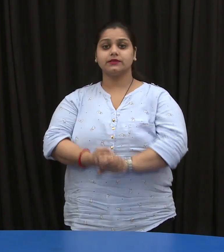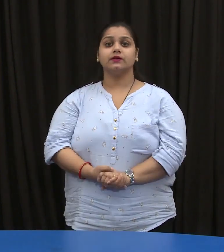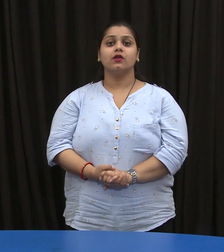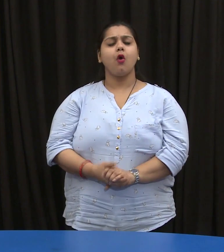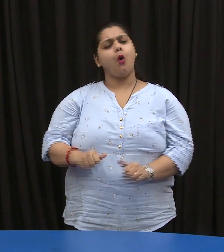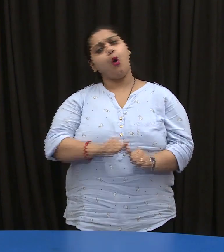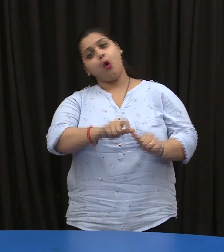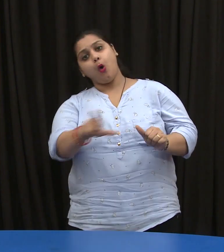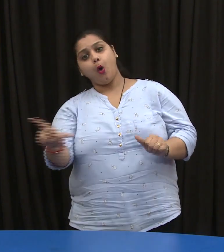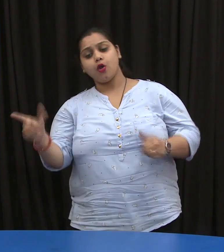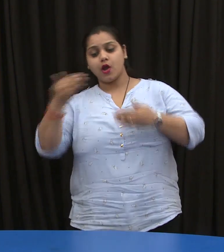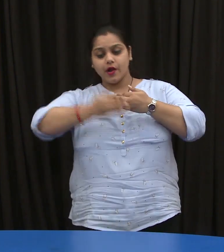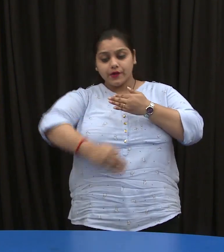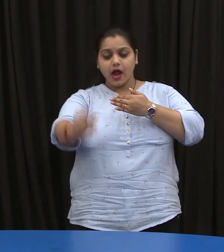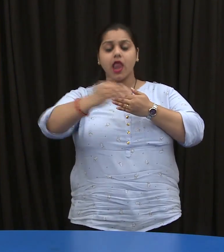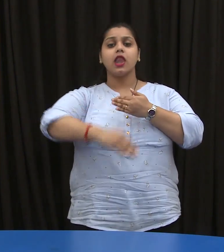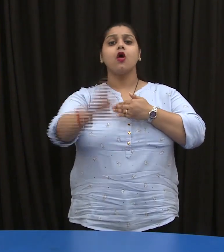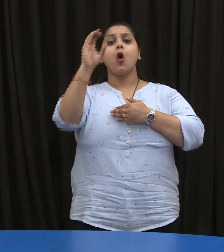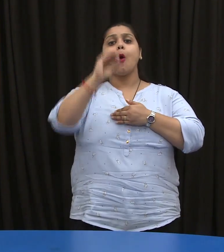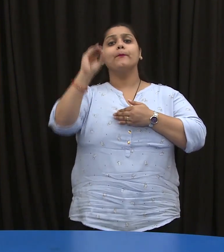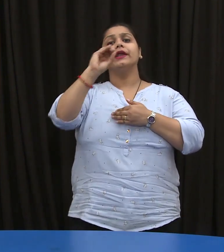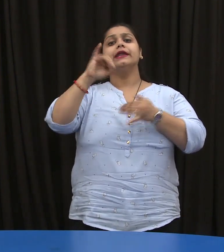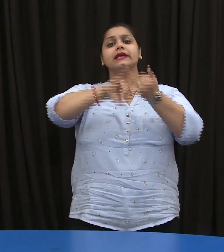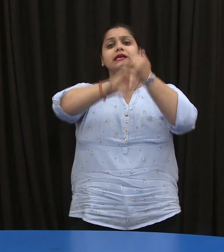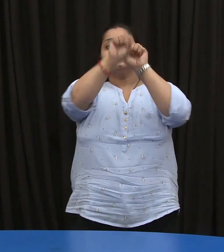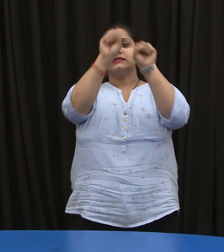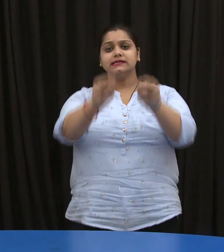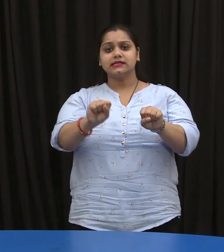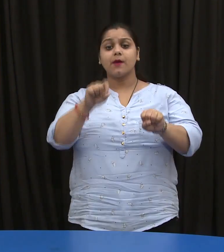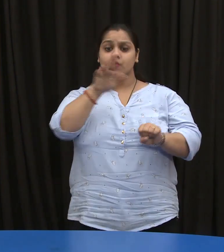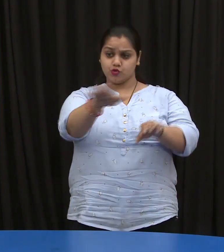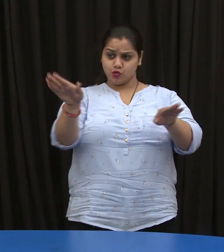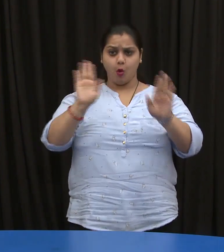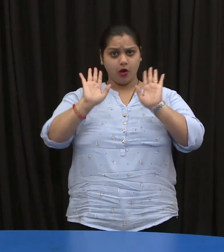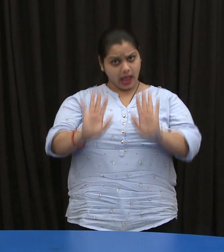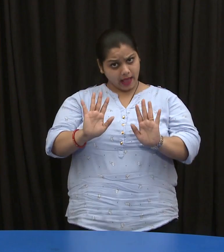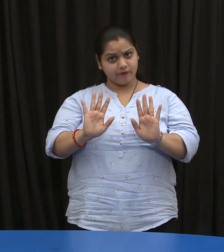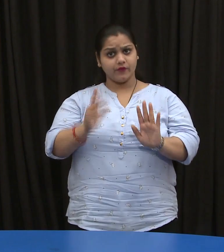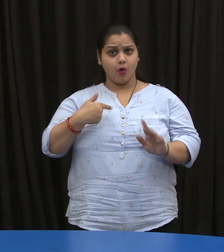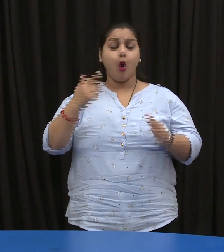All run operating systems that you have probably heard of.